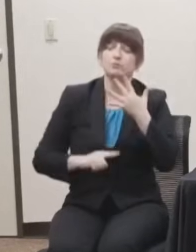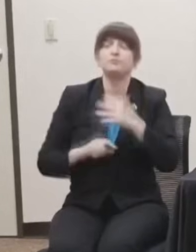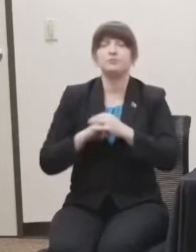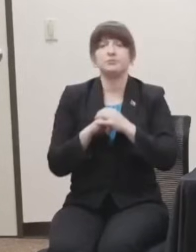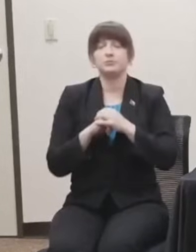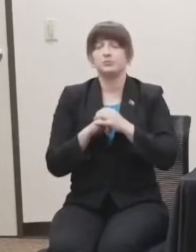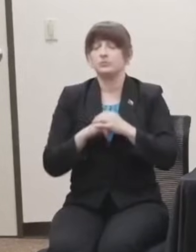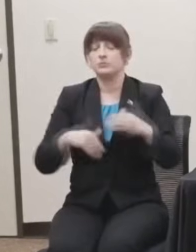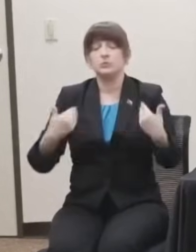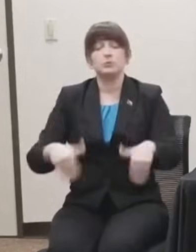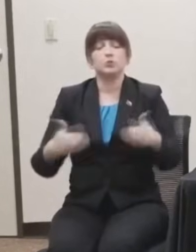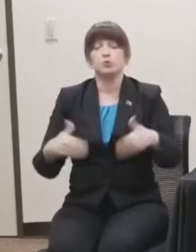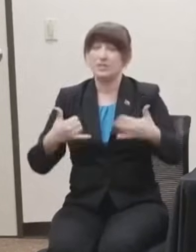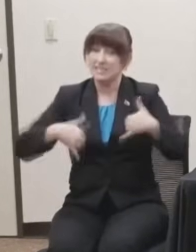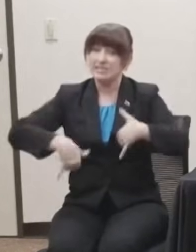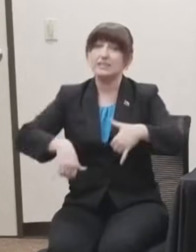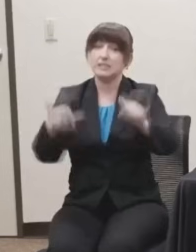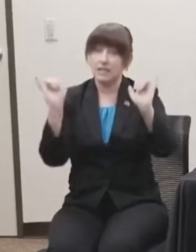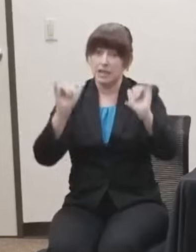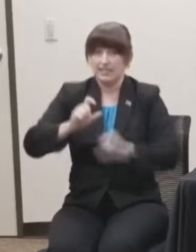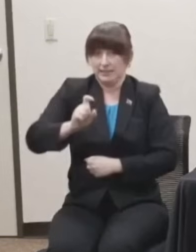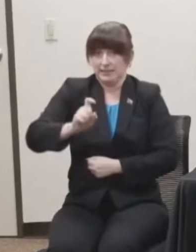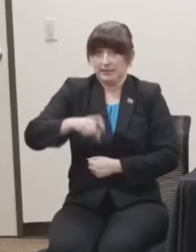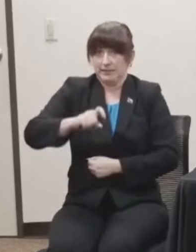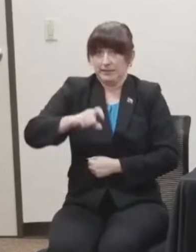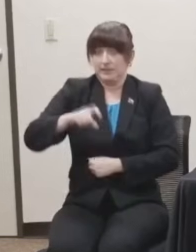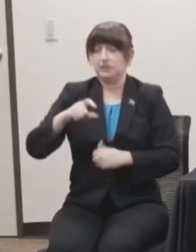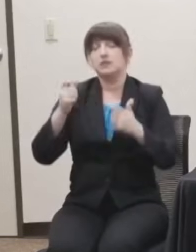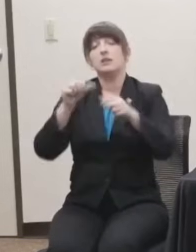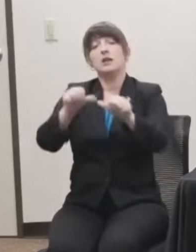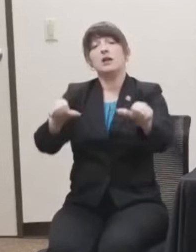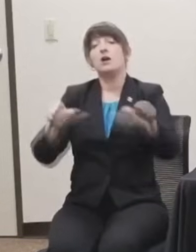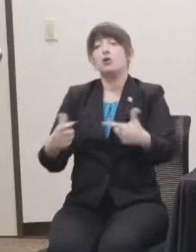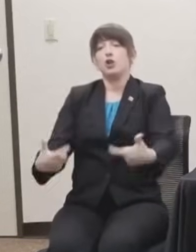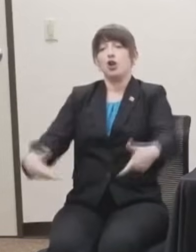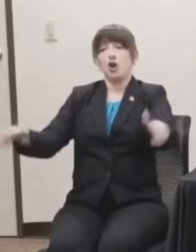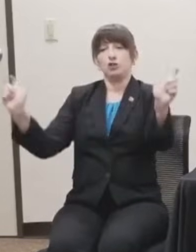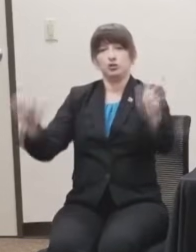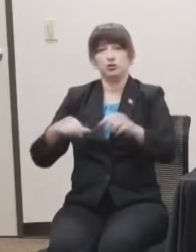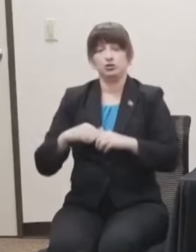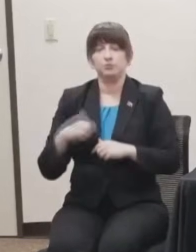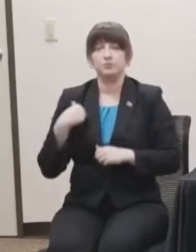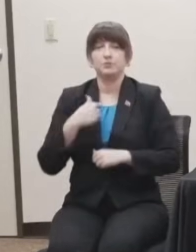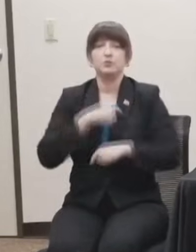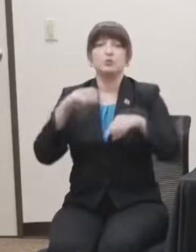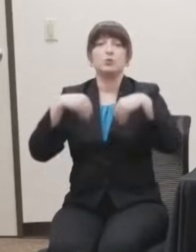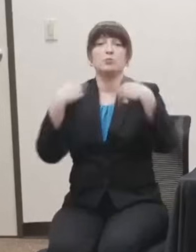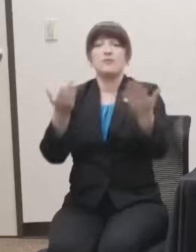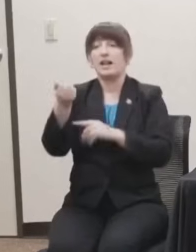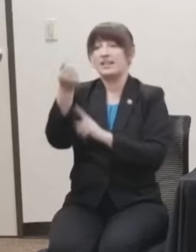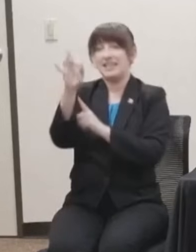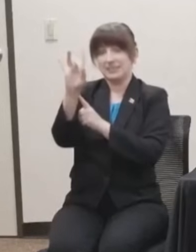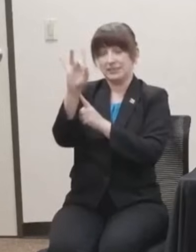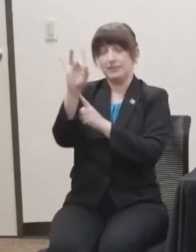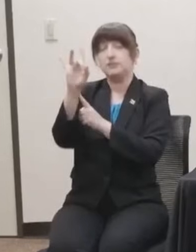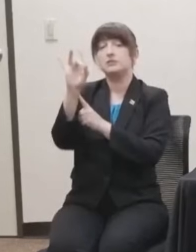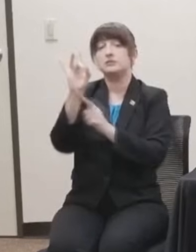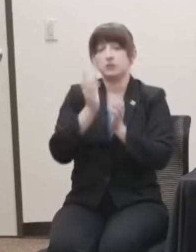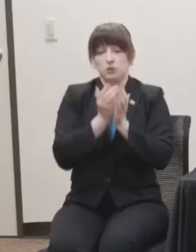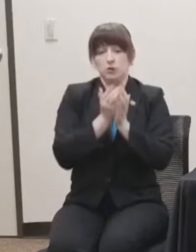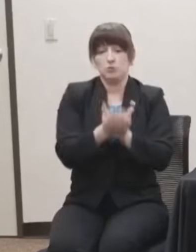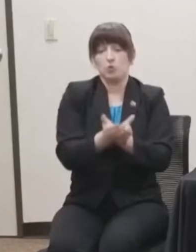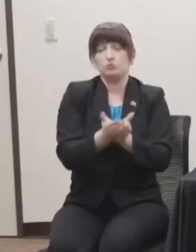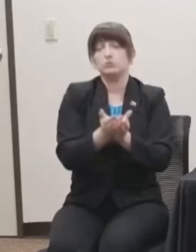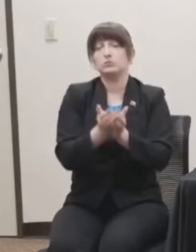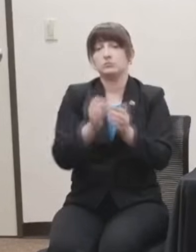there's just a huge need, and it's a large area. So we're providing 18 tactical marine units with boats. We've got